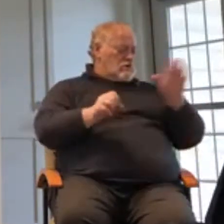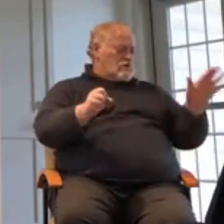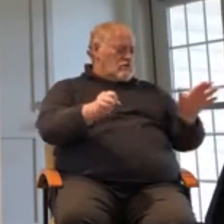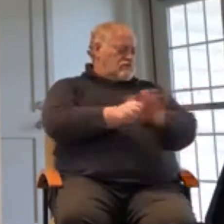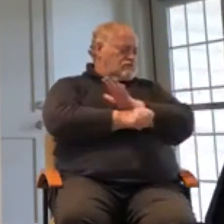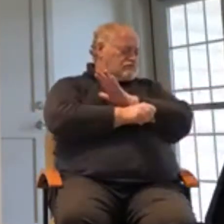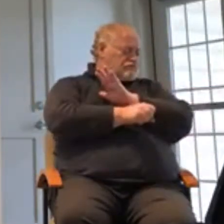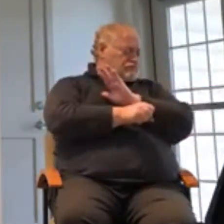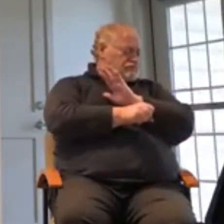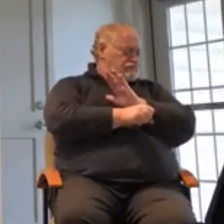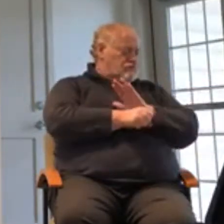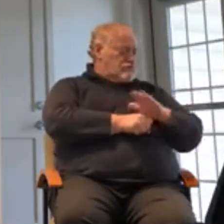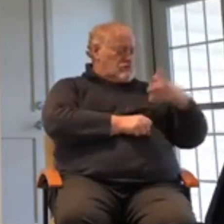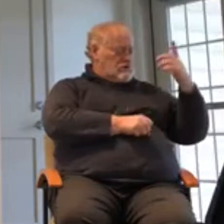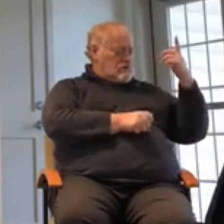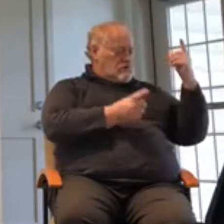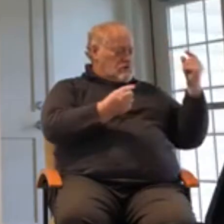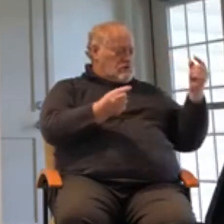my life